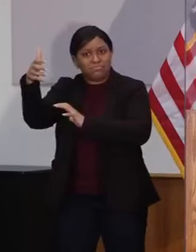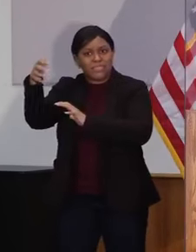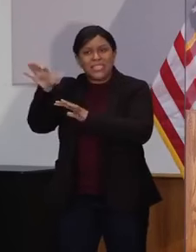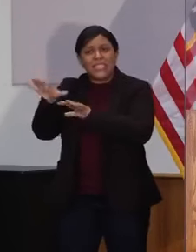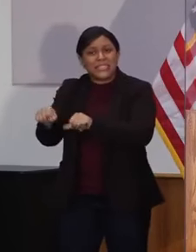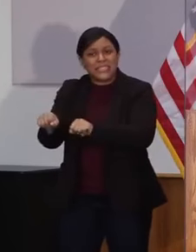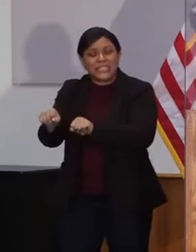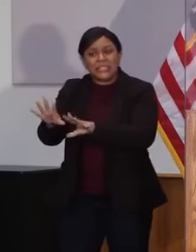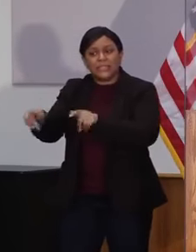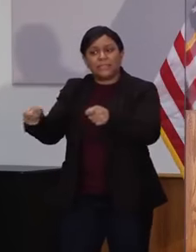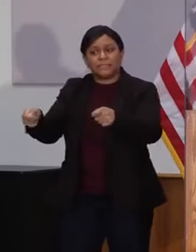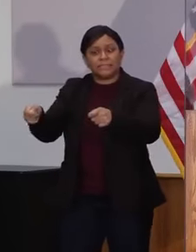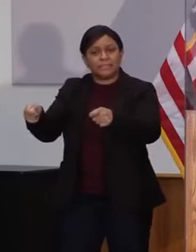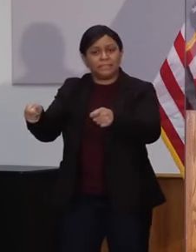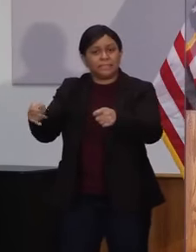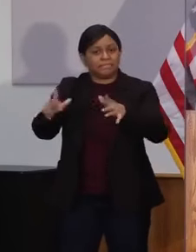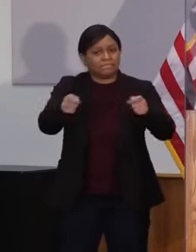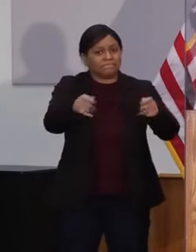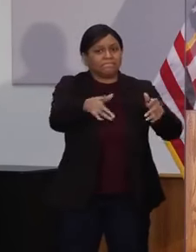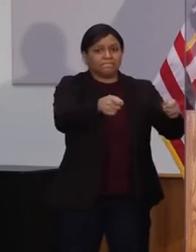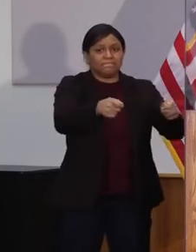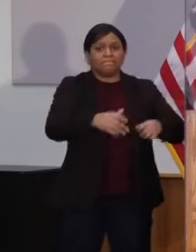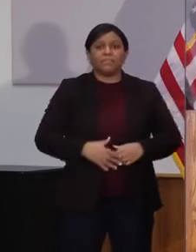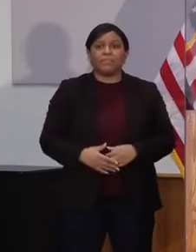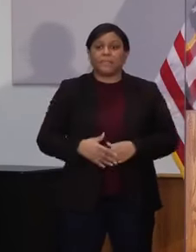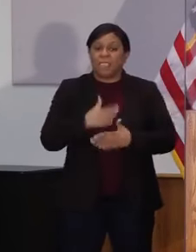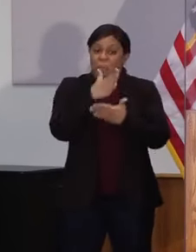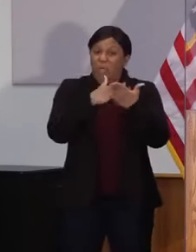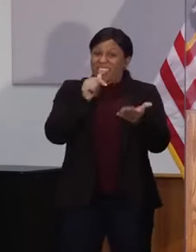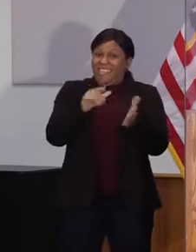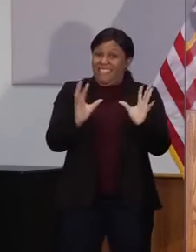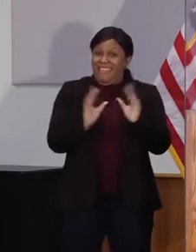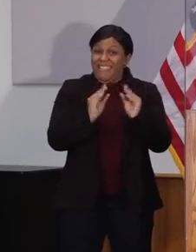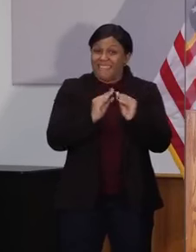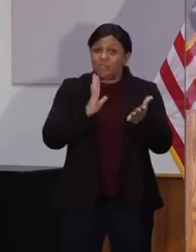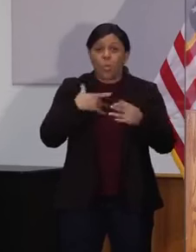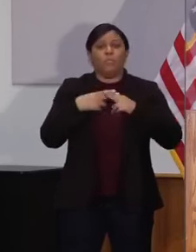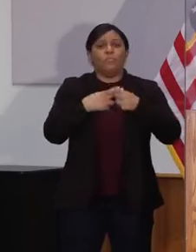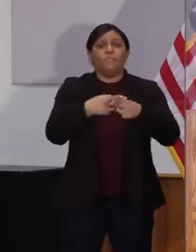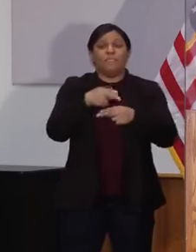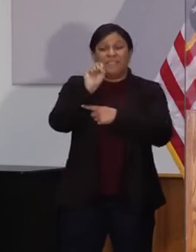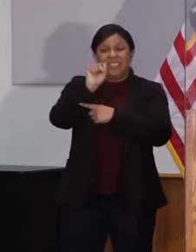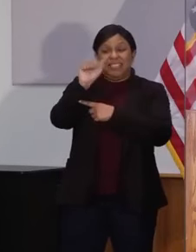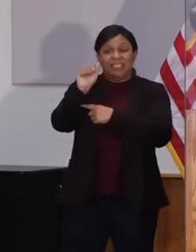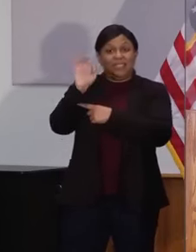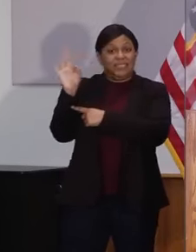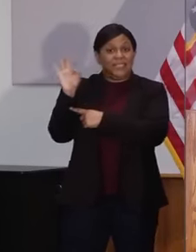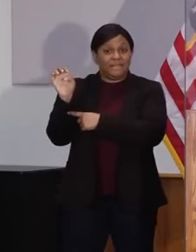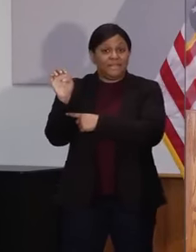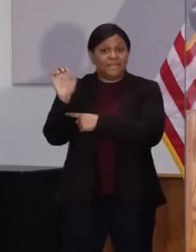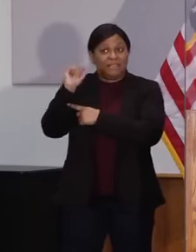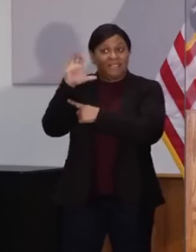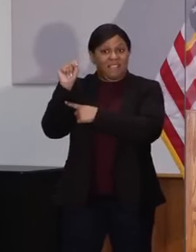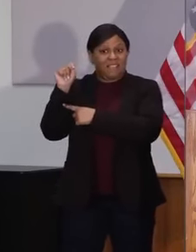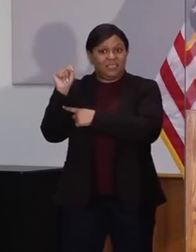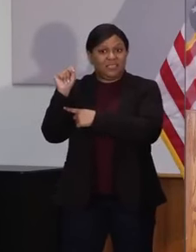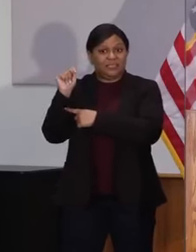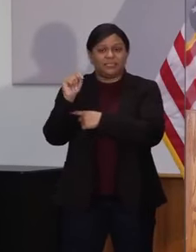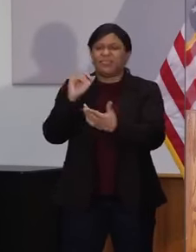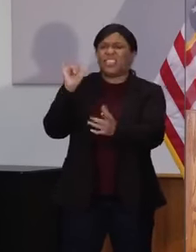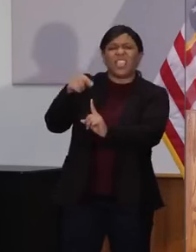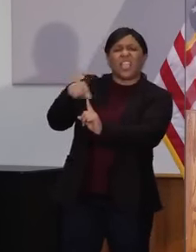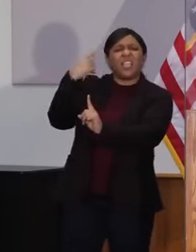talked about on that conference call was the SAFE Act. I can tell you that the SAFE Act was in part born out of conversations